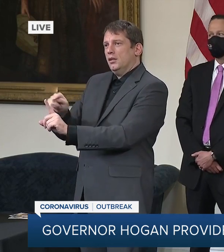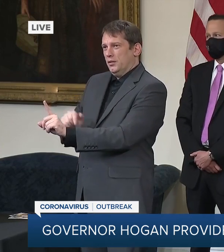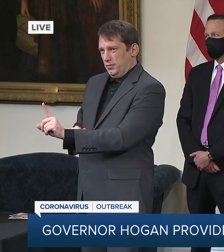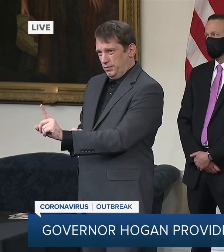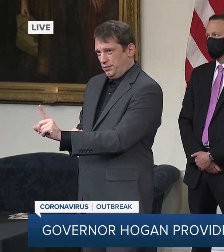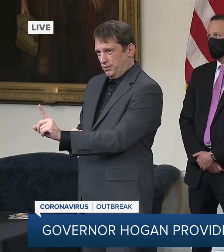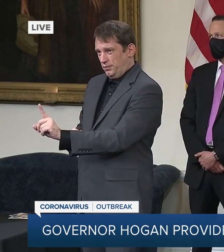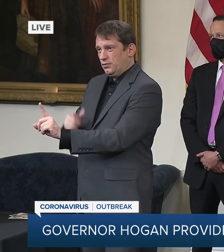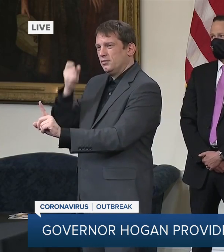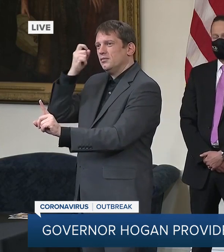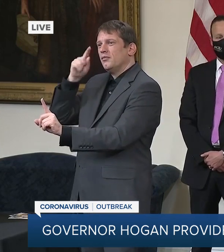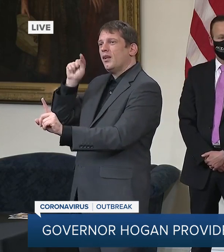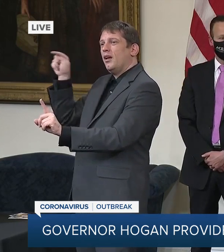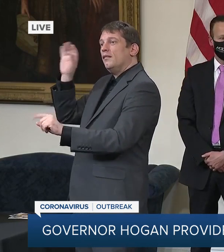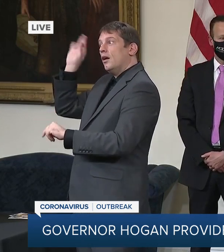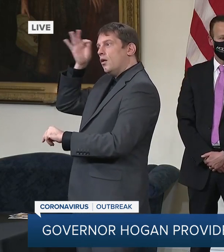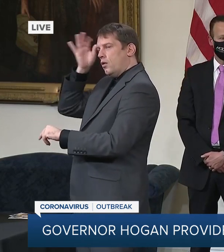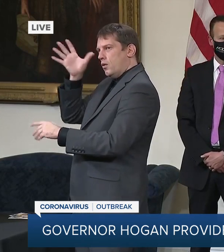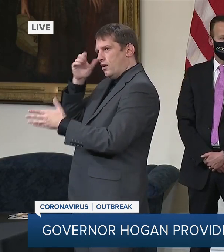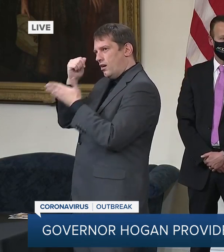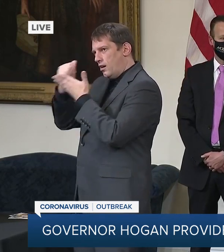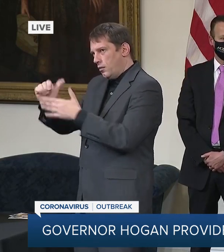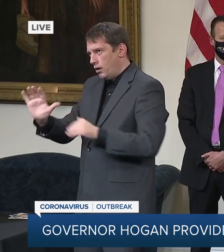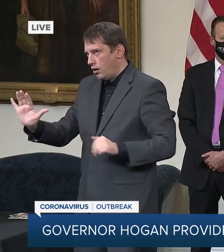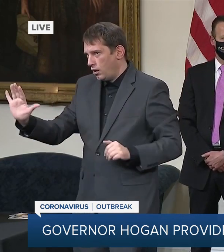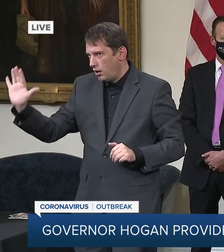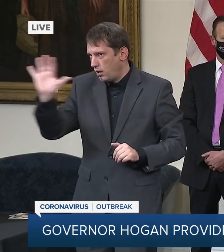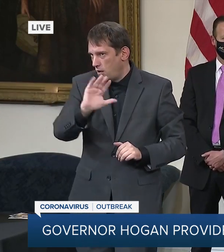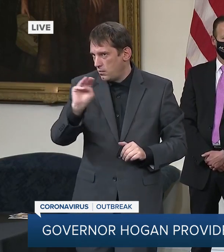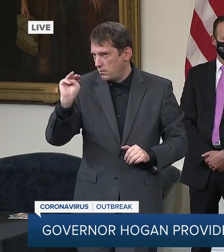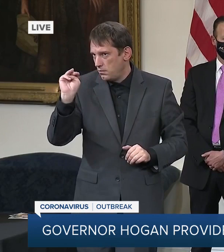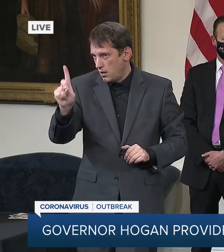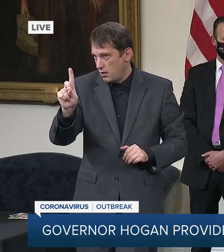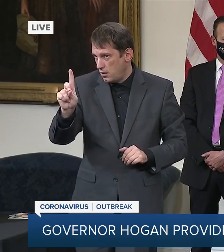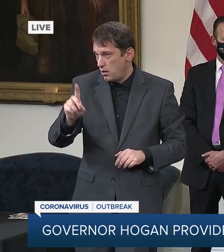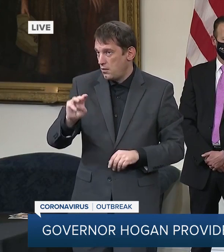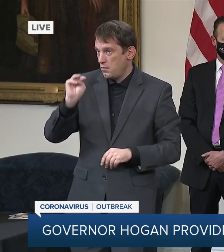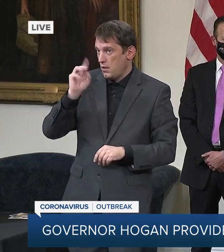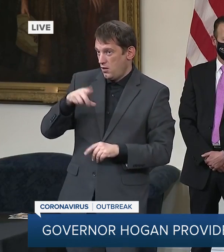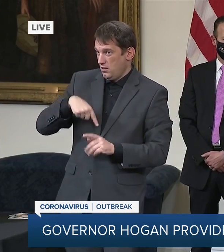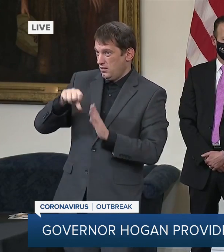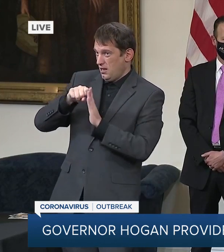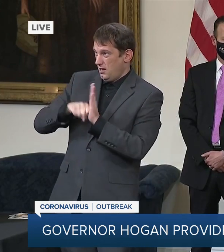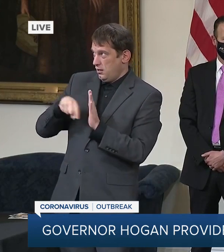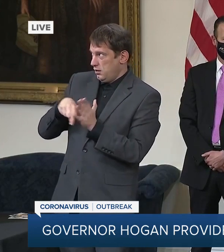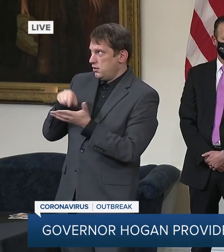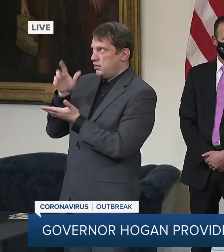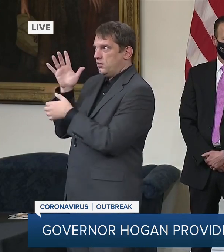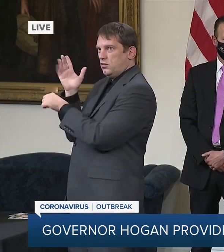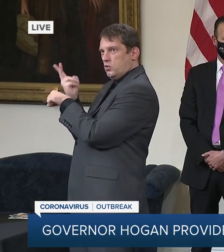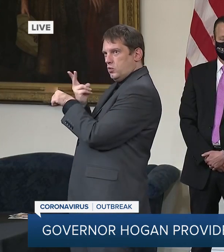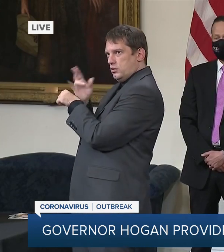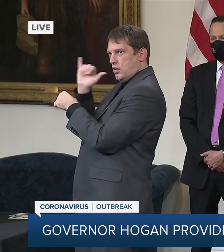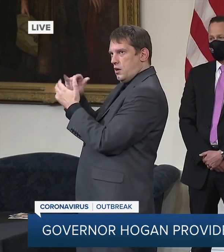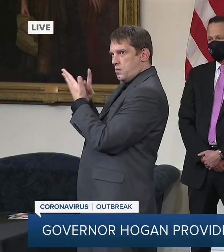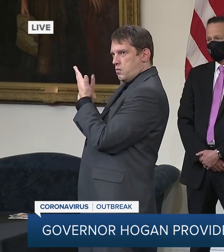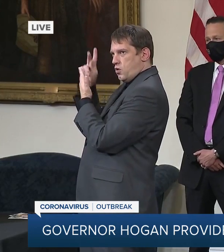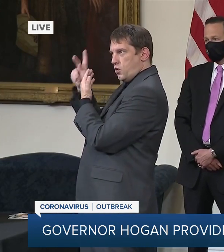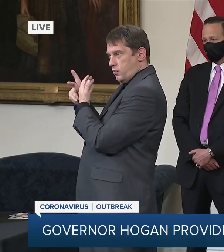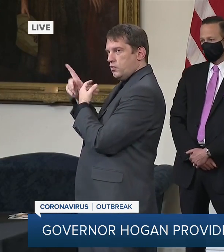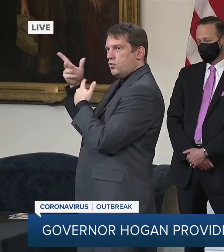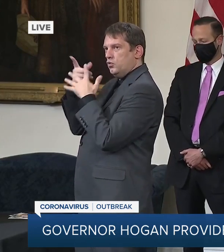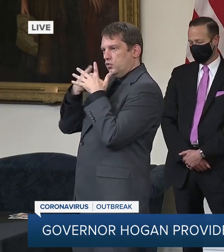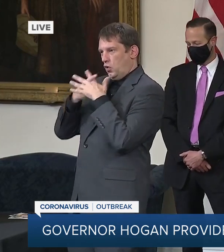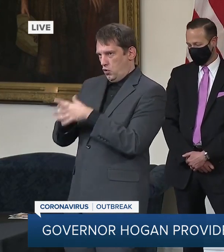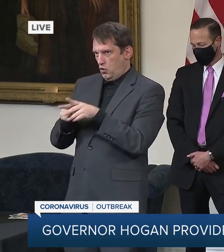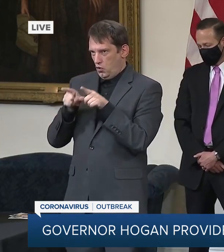states, and Maryland is taking advantage of it, and as we've mentioned, has activated that program to start with nursing homes. And when you